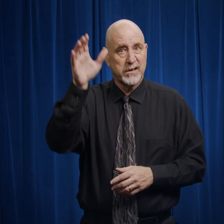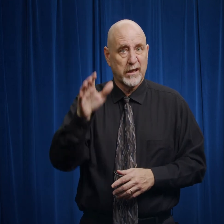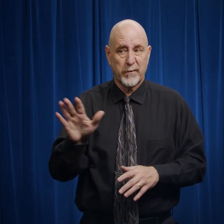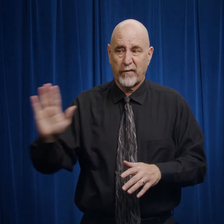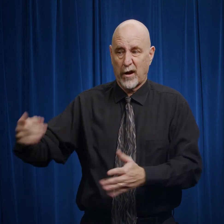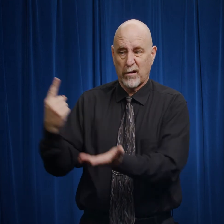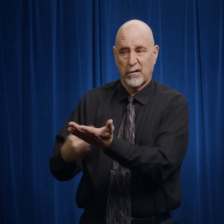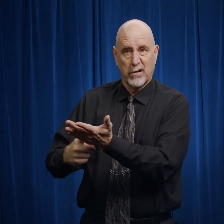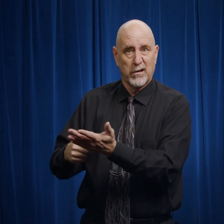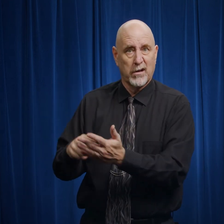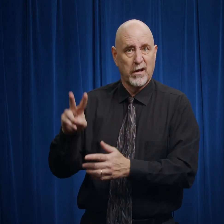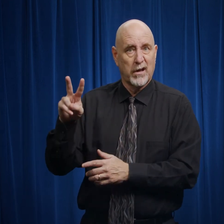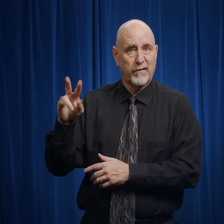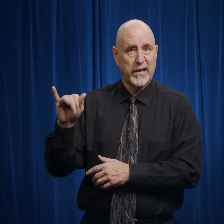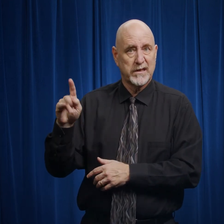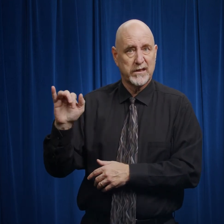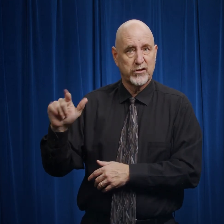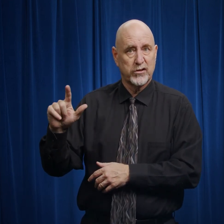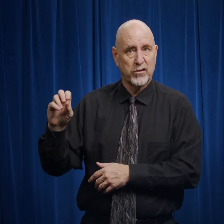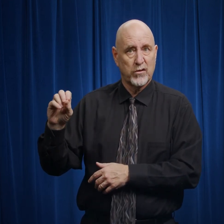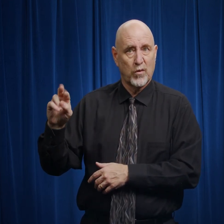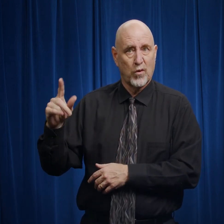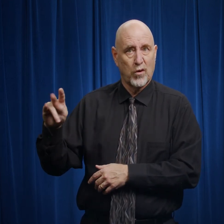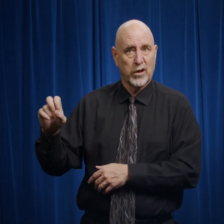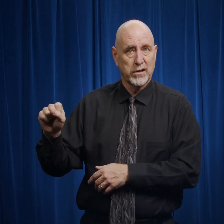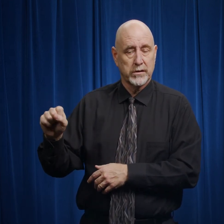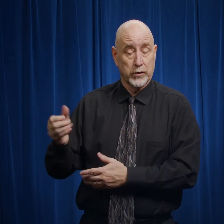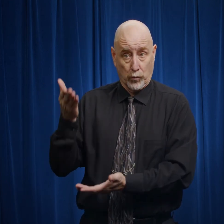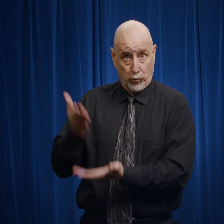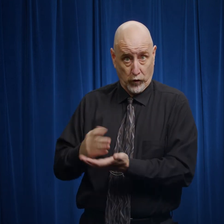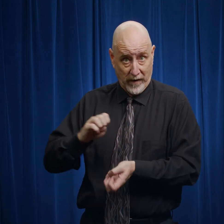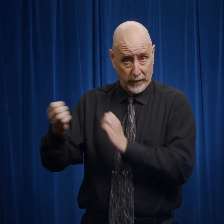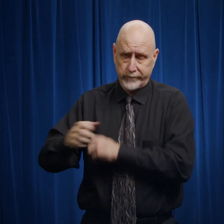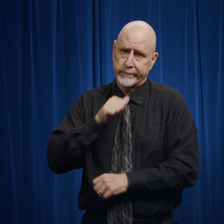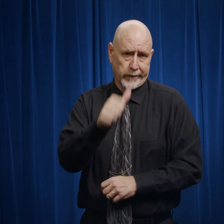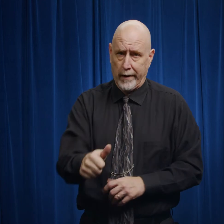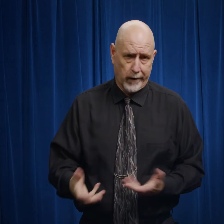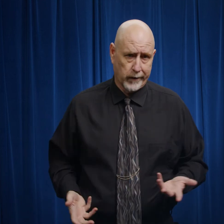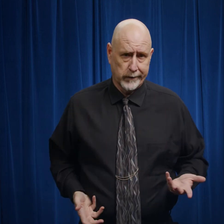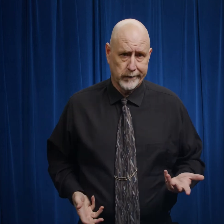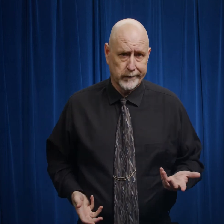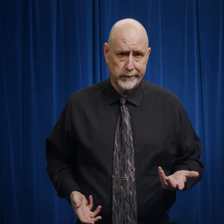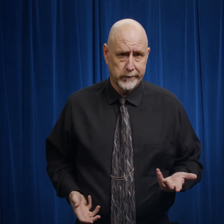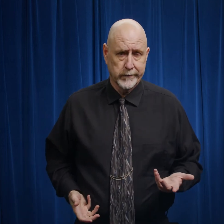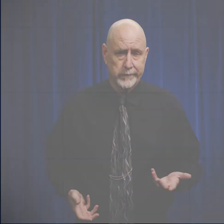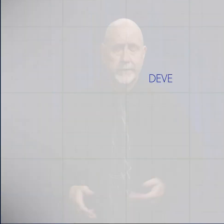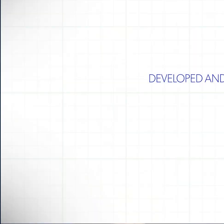this useless argument that in no way validates or proves evolution.